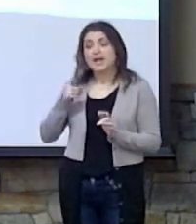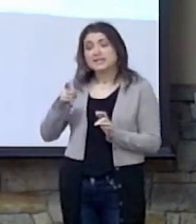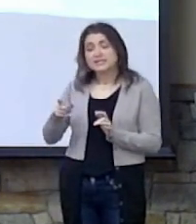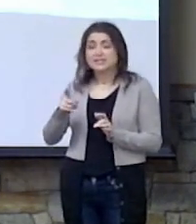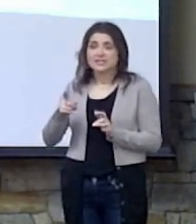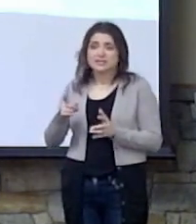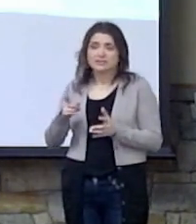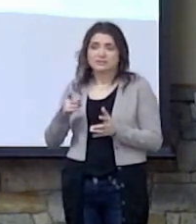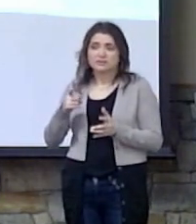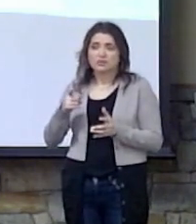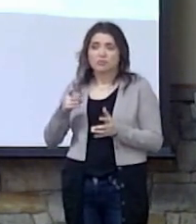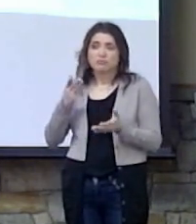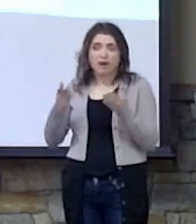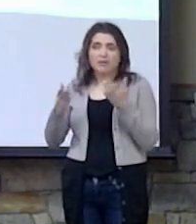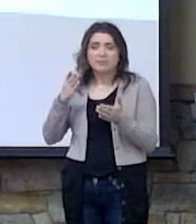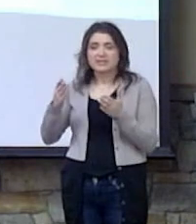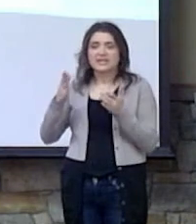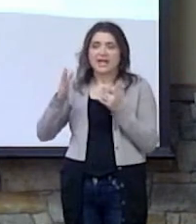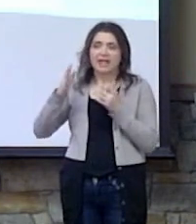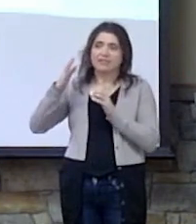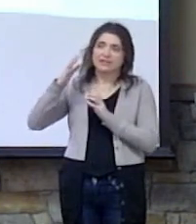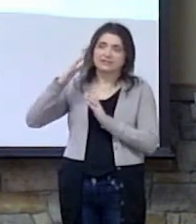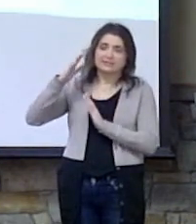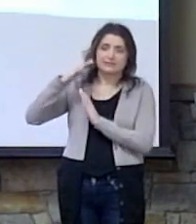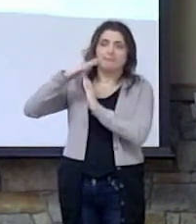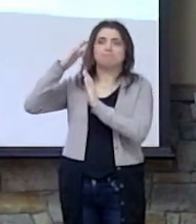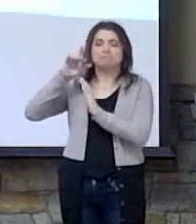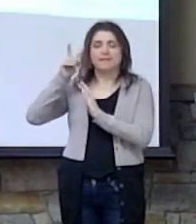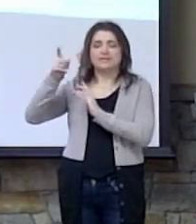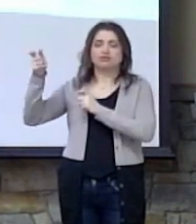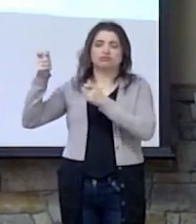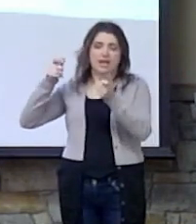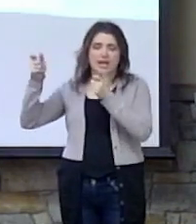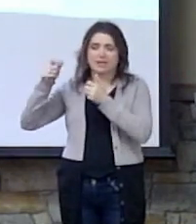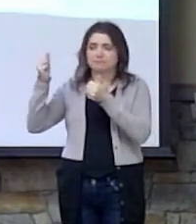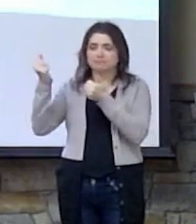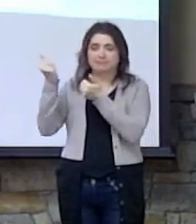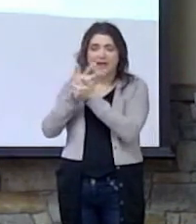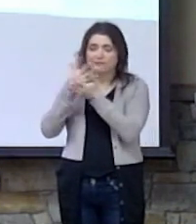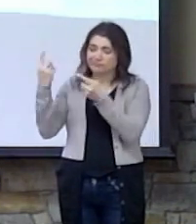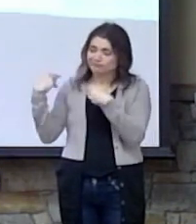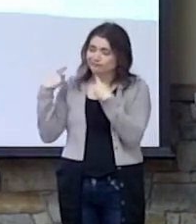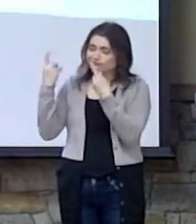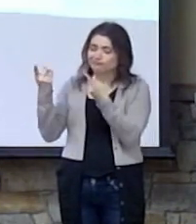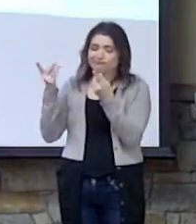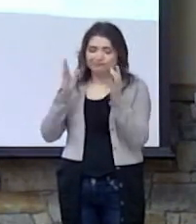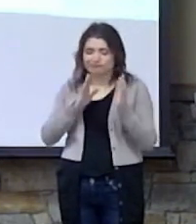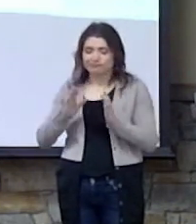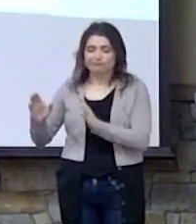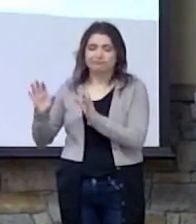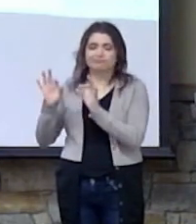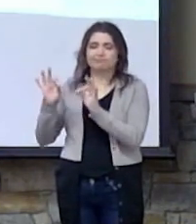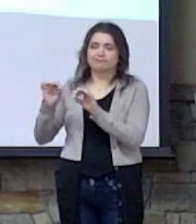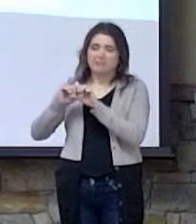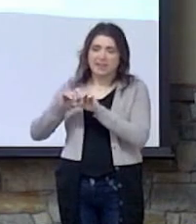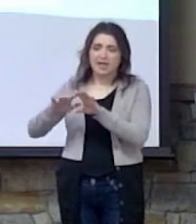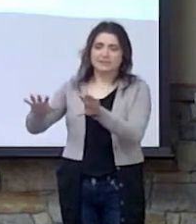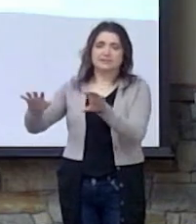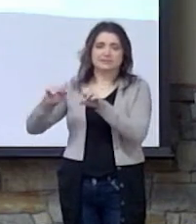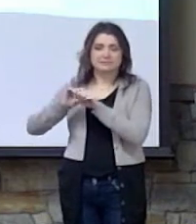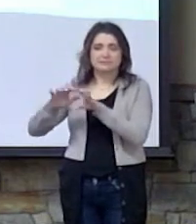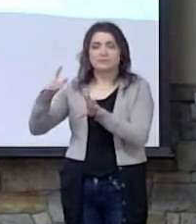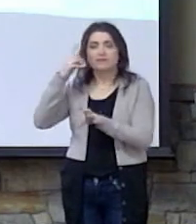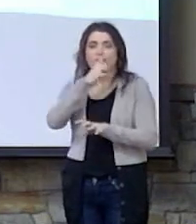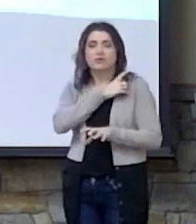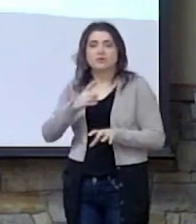might say at the height of his reign. Everything has gone according to God's plan and blessings for David, because